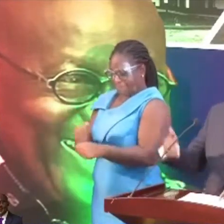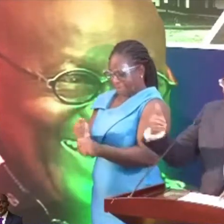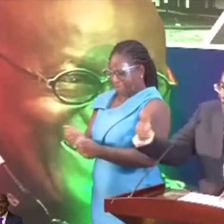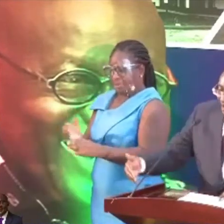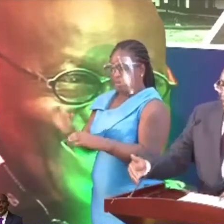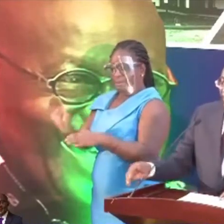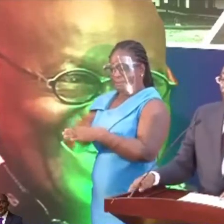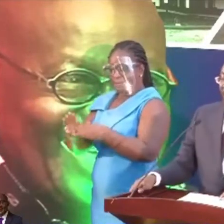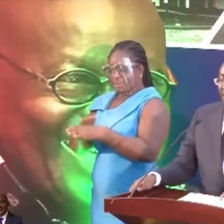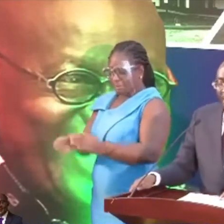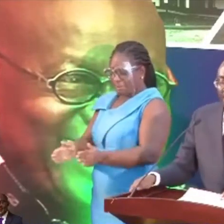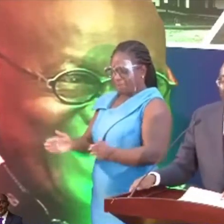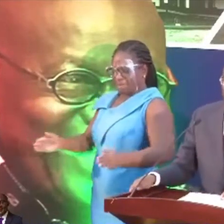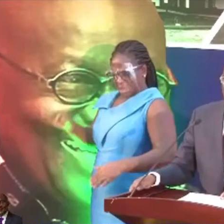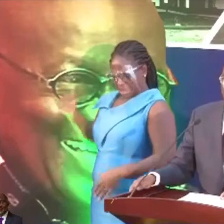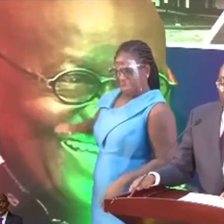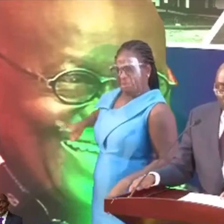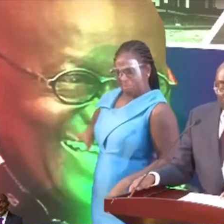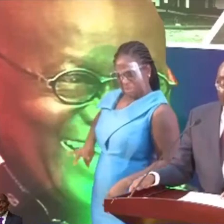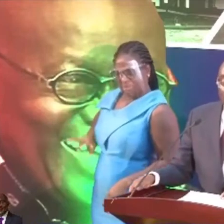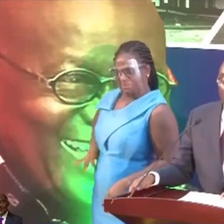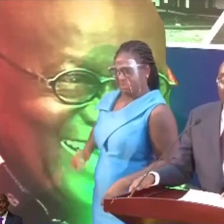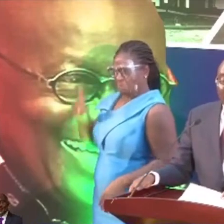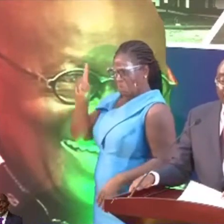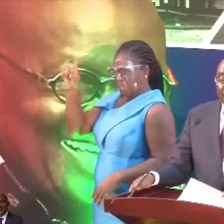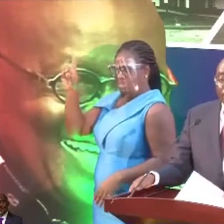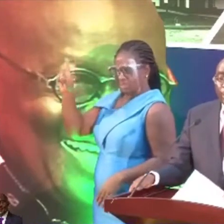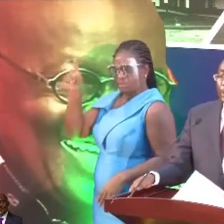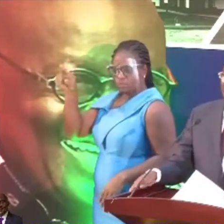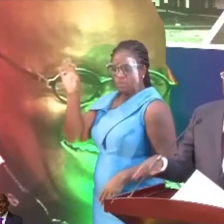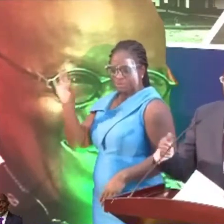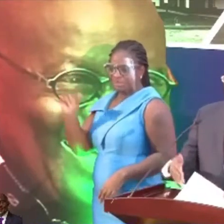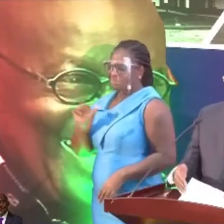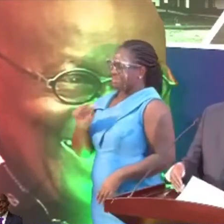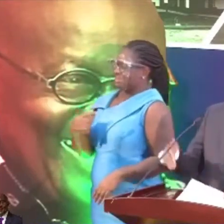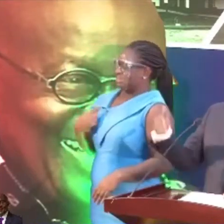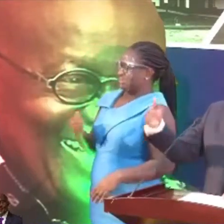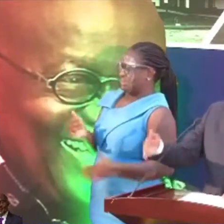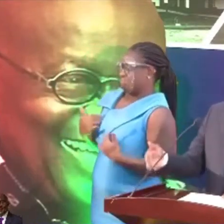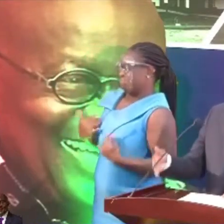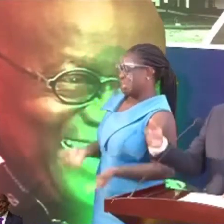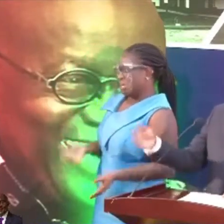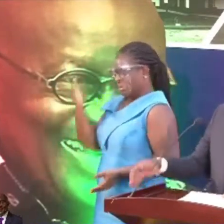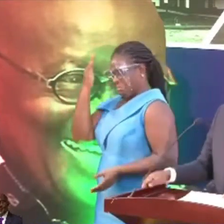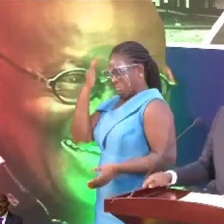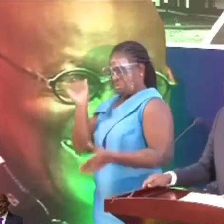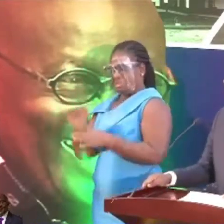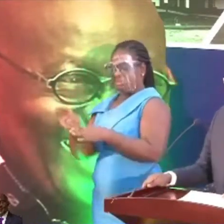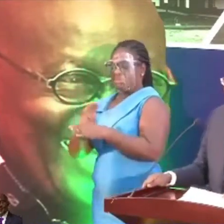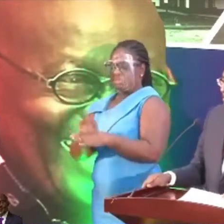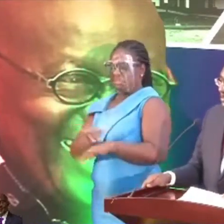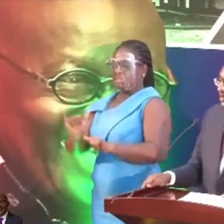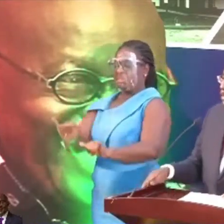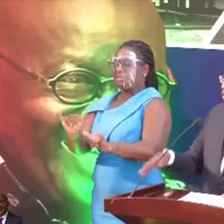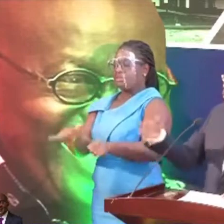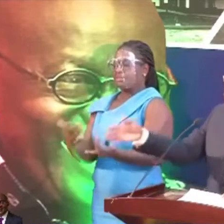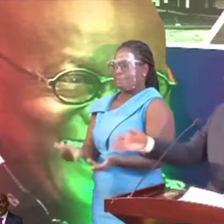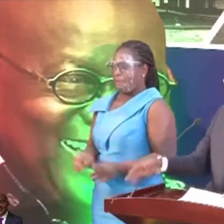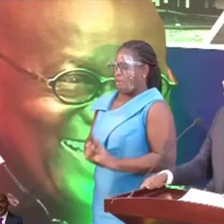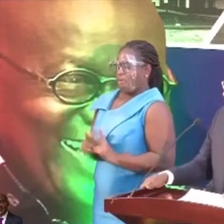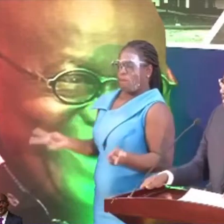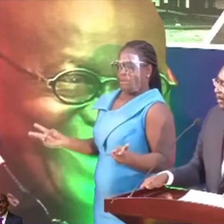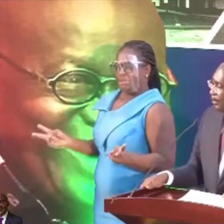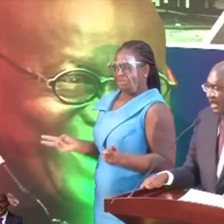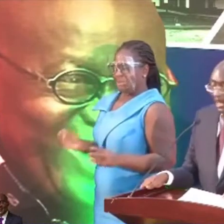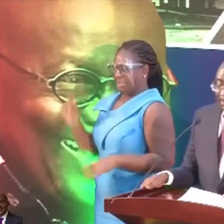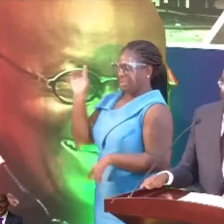can benefit from the incentives of the 1D1F. So don't say that, oh, I know this company is already been in existence, so